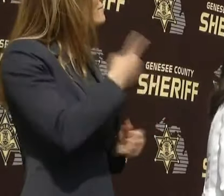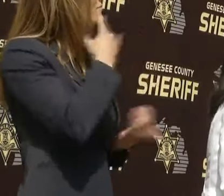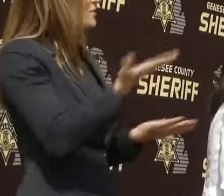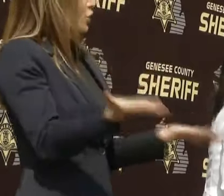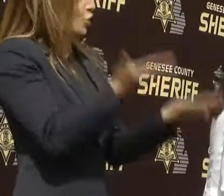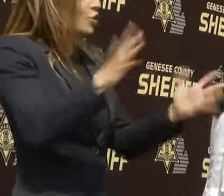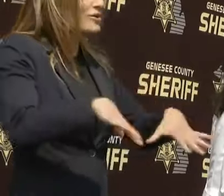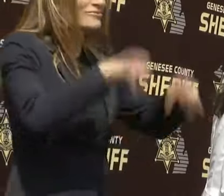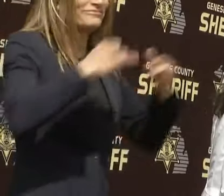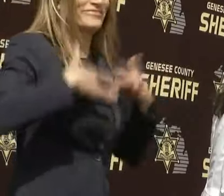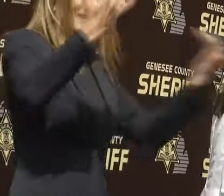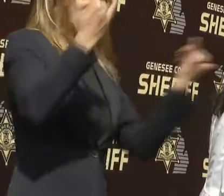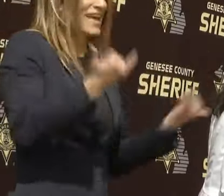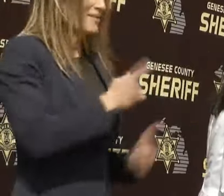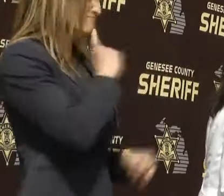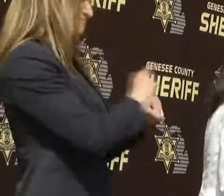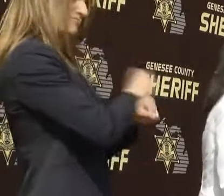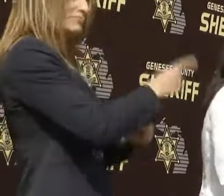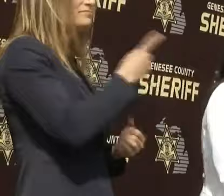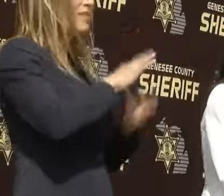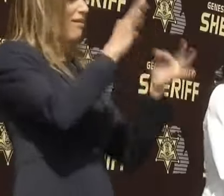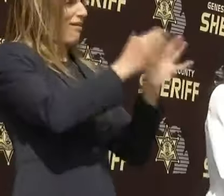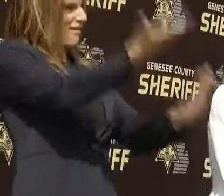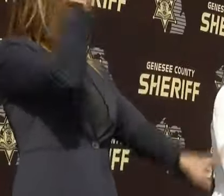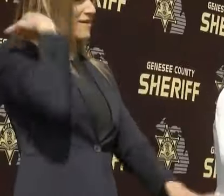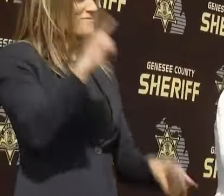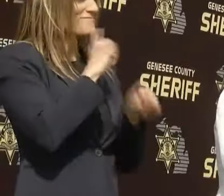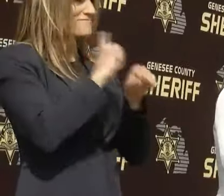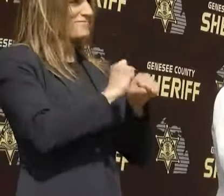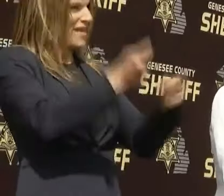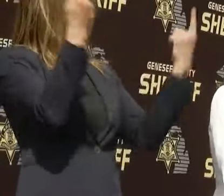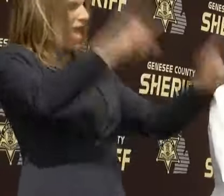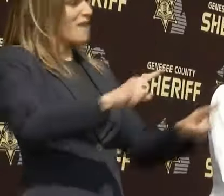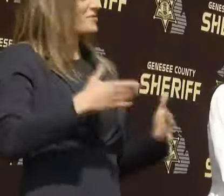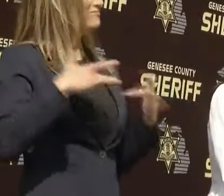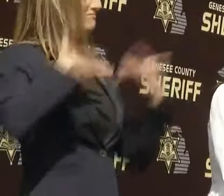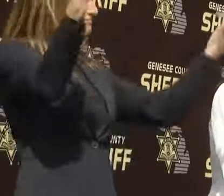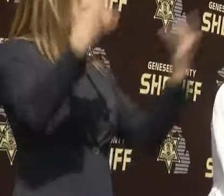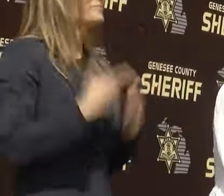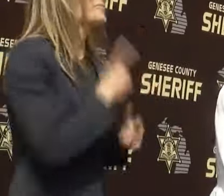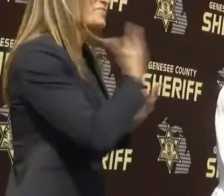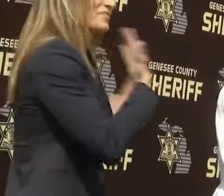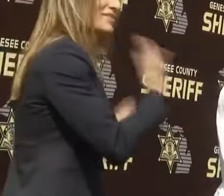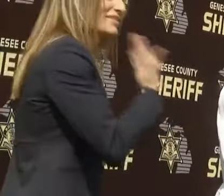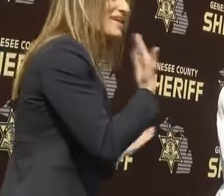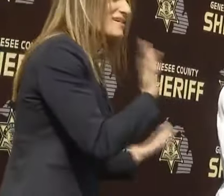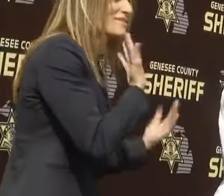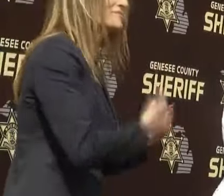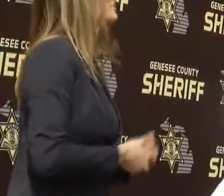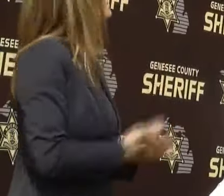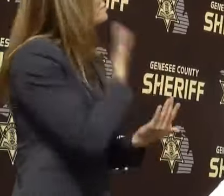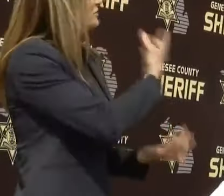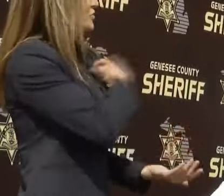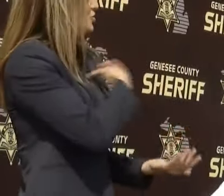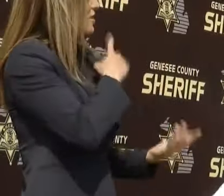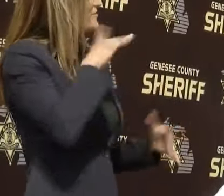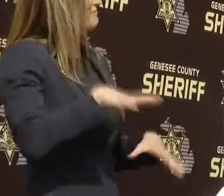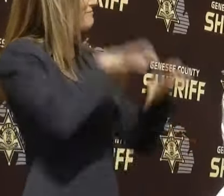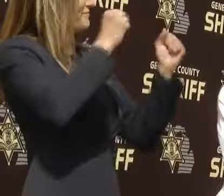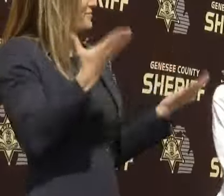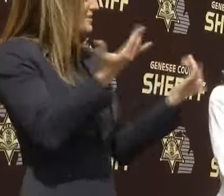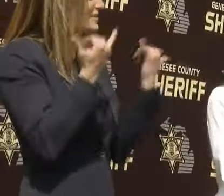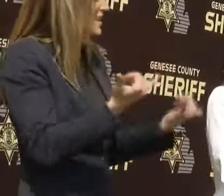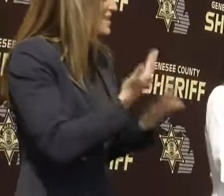expungement fair, you weren't kidding. So thank you so much to Sheriff Thompson for helping us put this entire